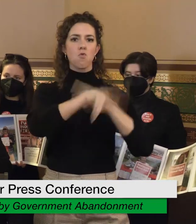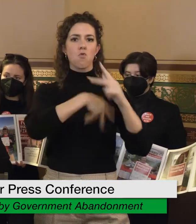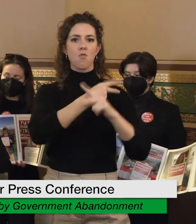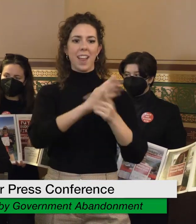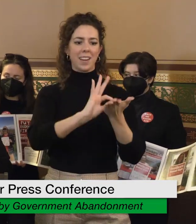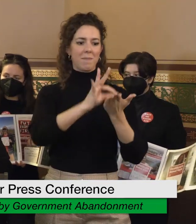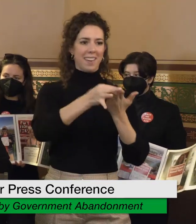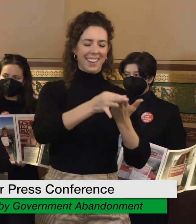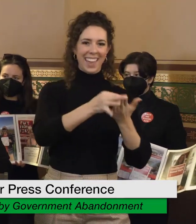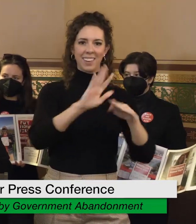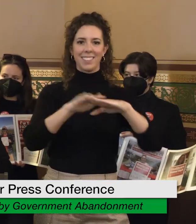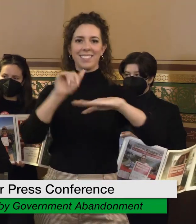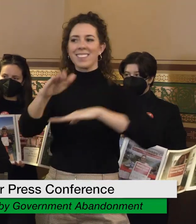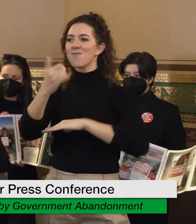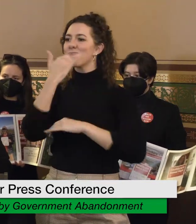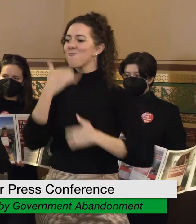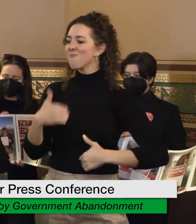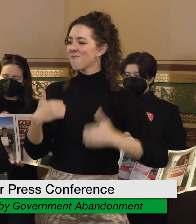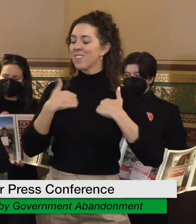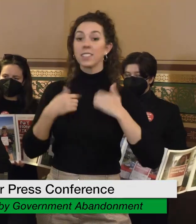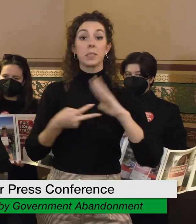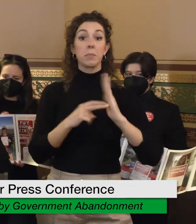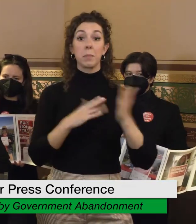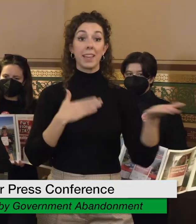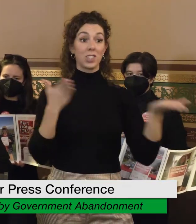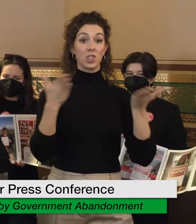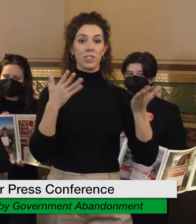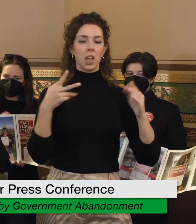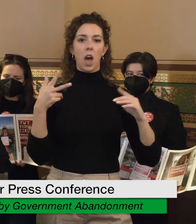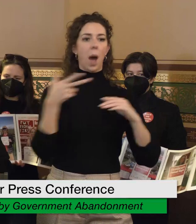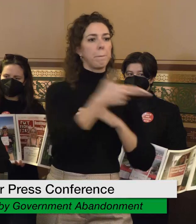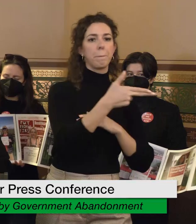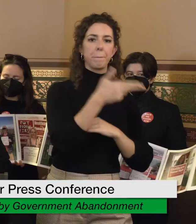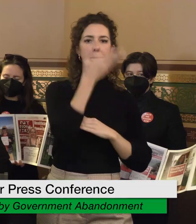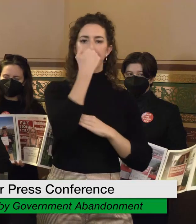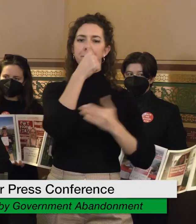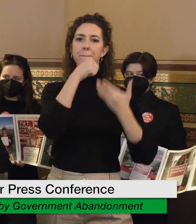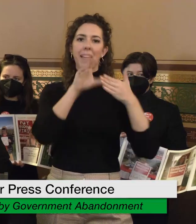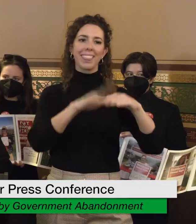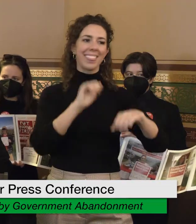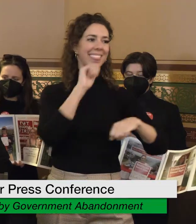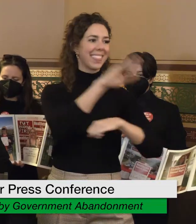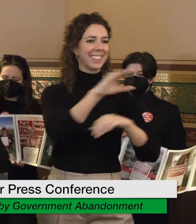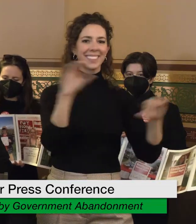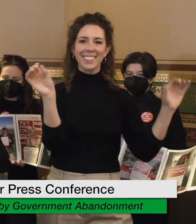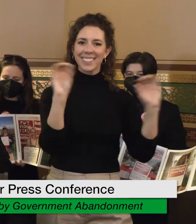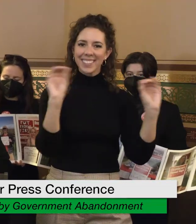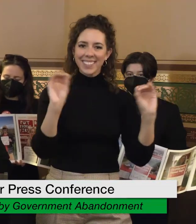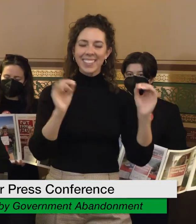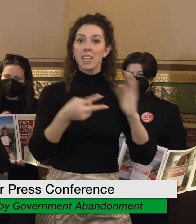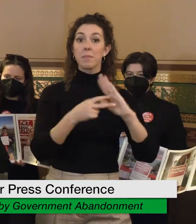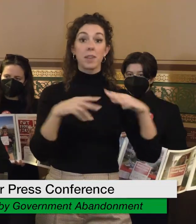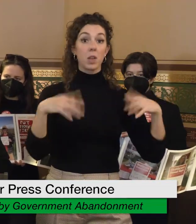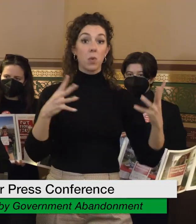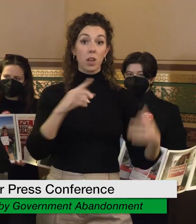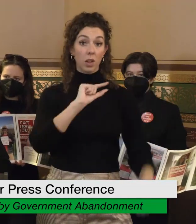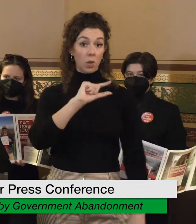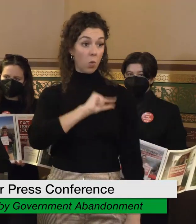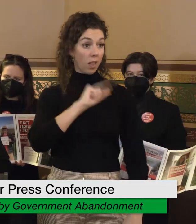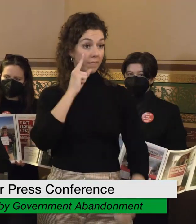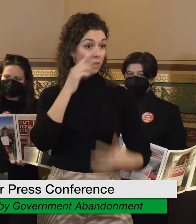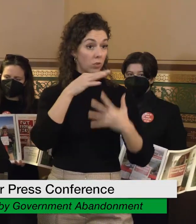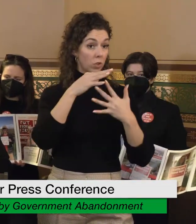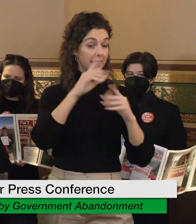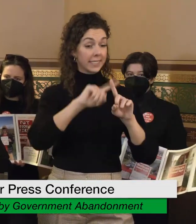and I got cut off of my services because I didn't get the mail. That meant that I didn't qualify for Choices